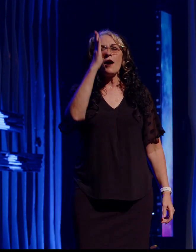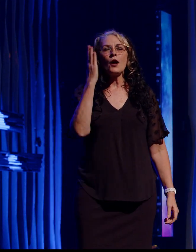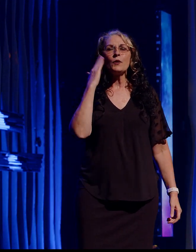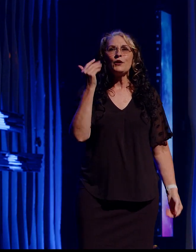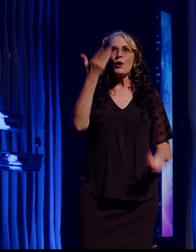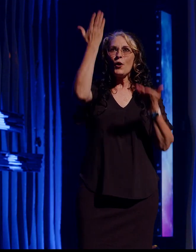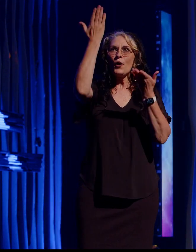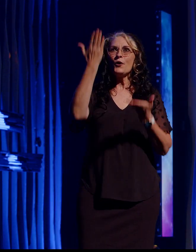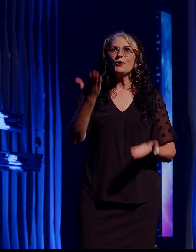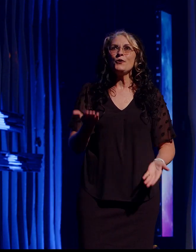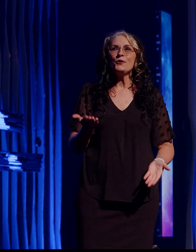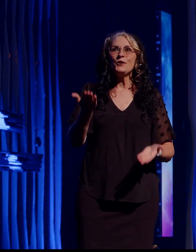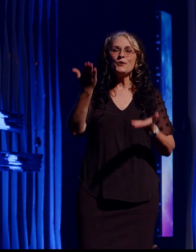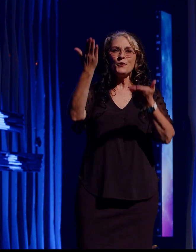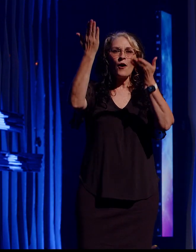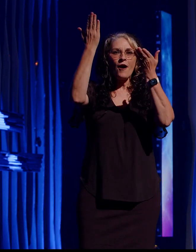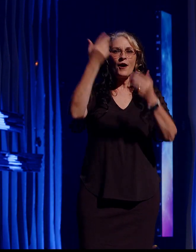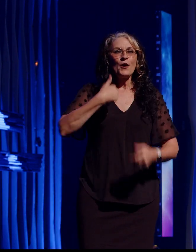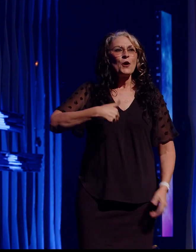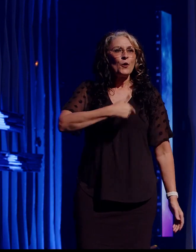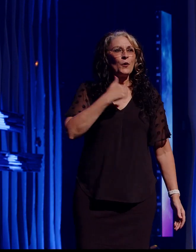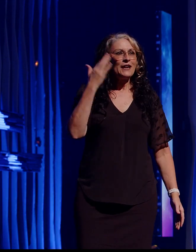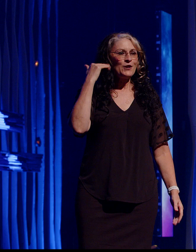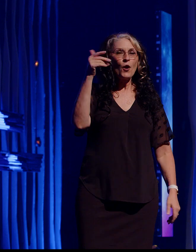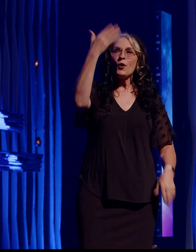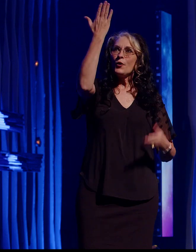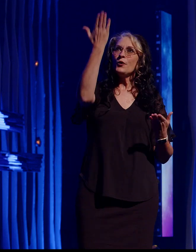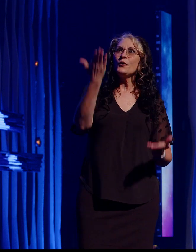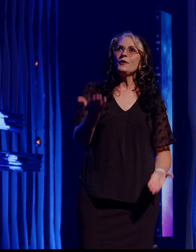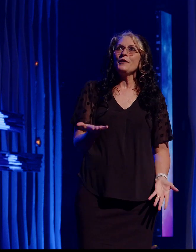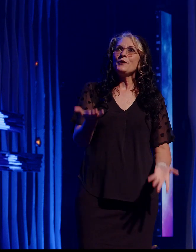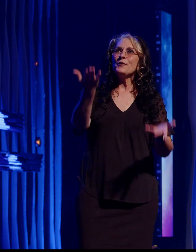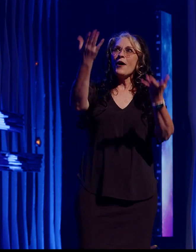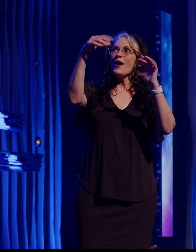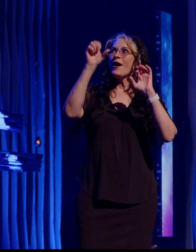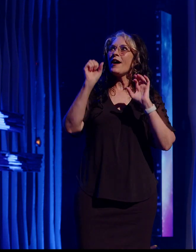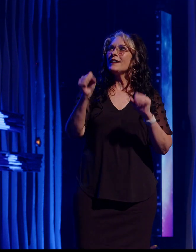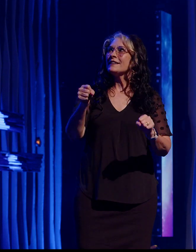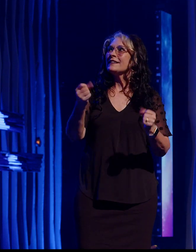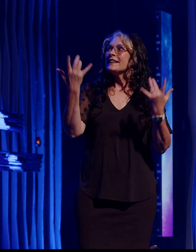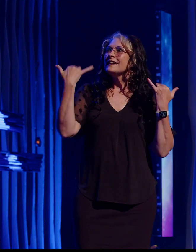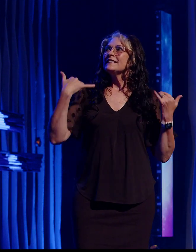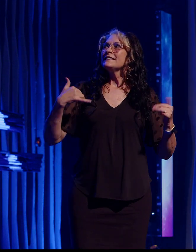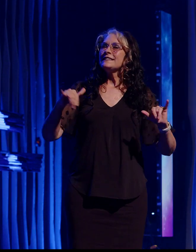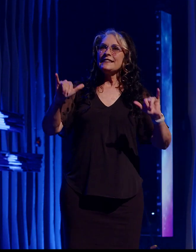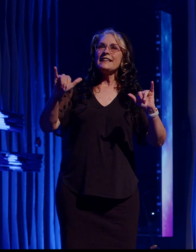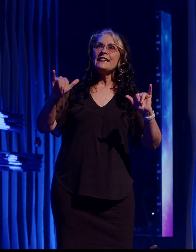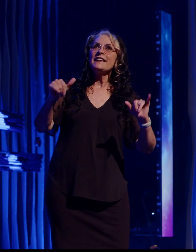God, we know who you are. We know who you are. But still.